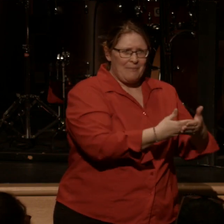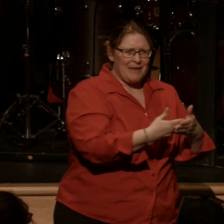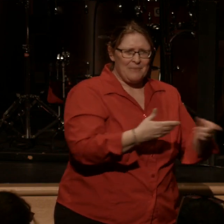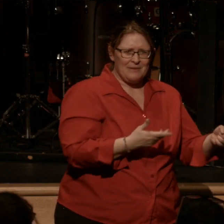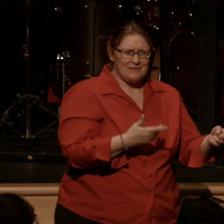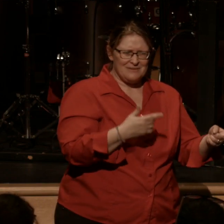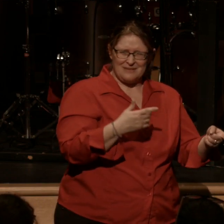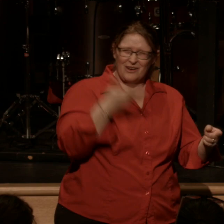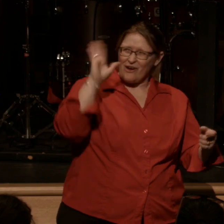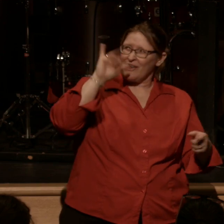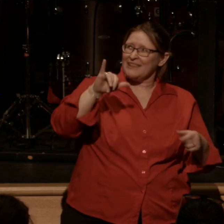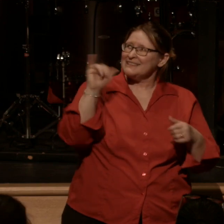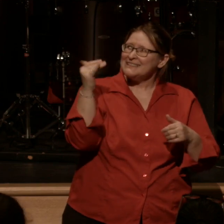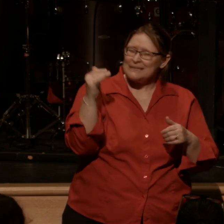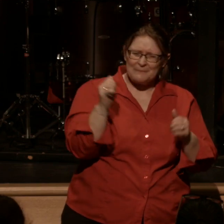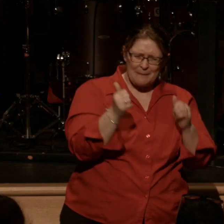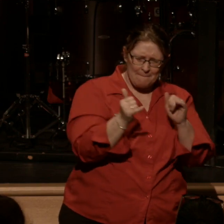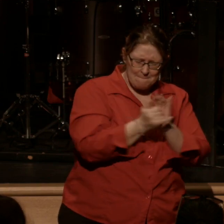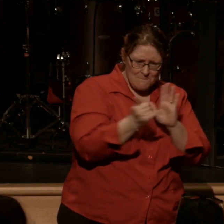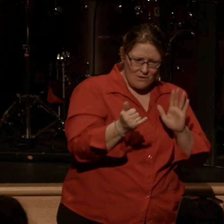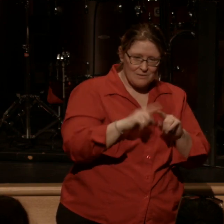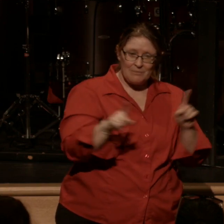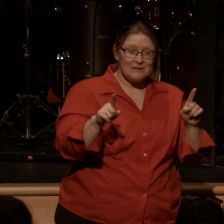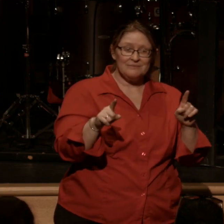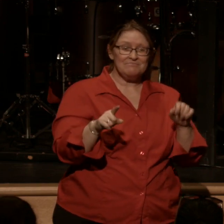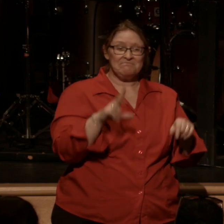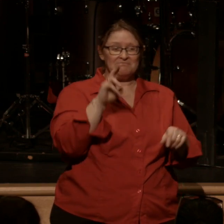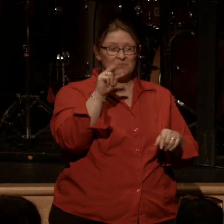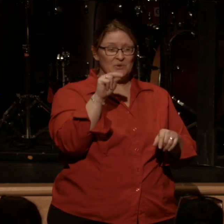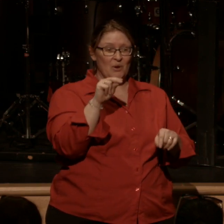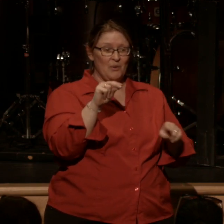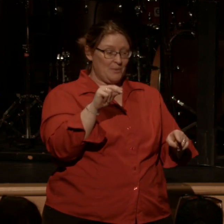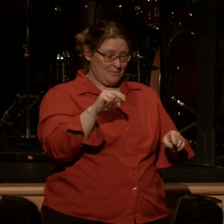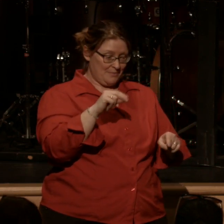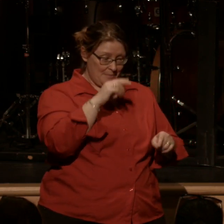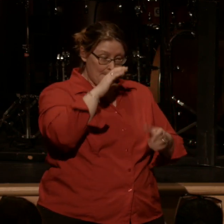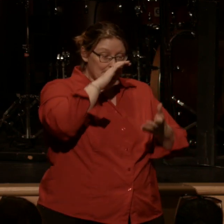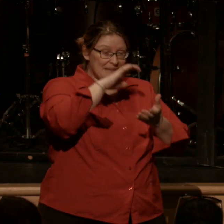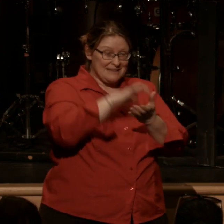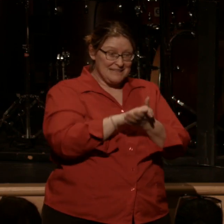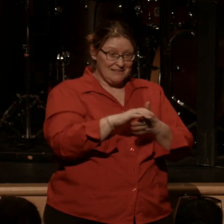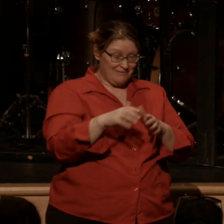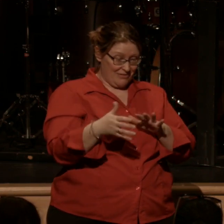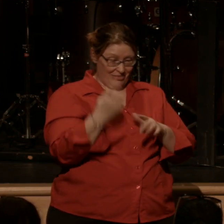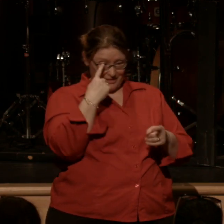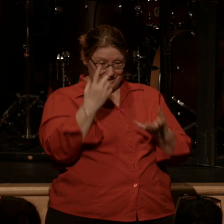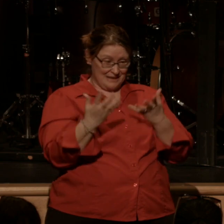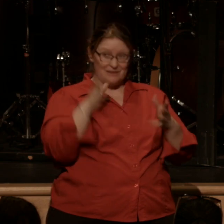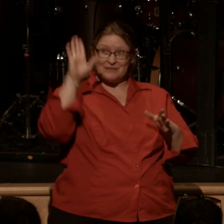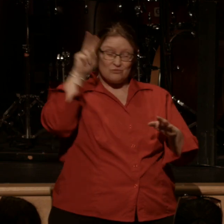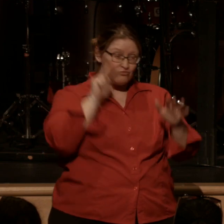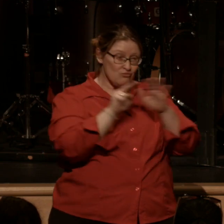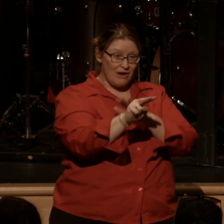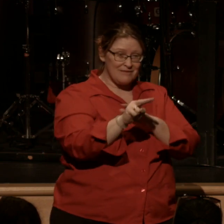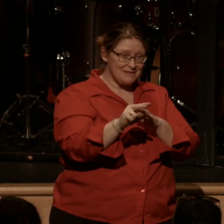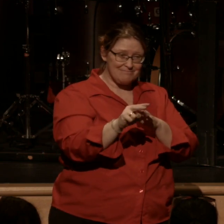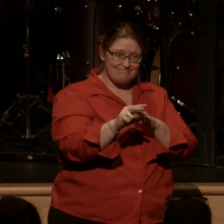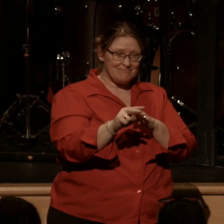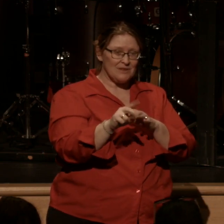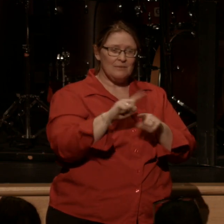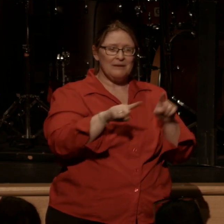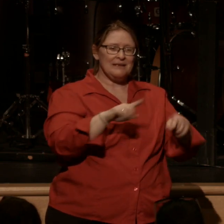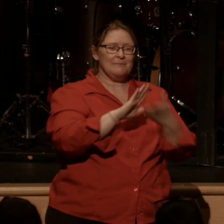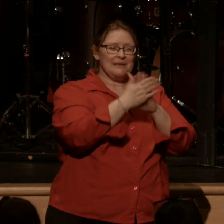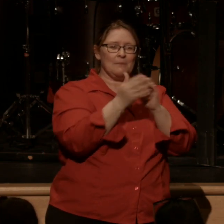seems impossible. But it said, no unbelief made him waver concerning the promises of God. Look at that. But he